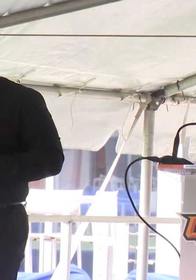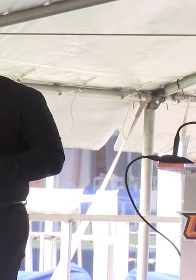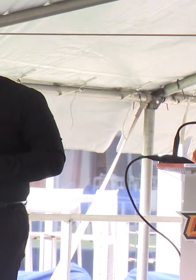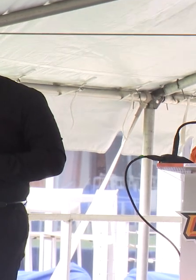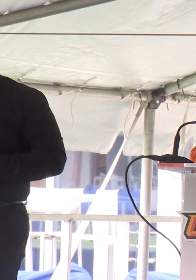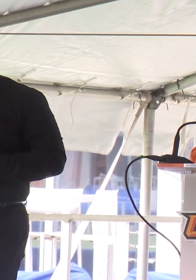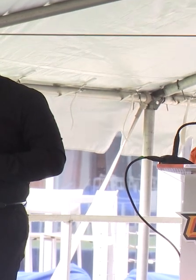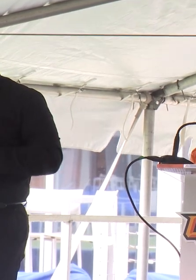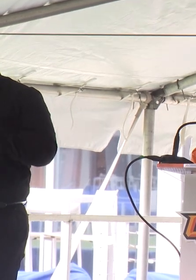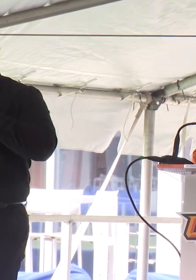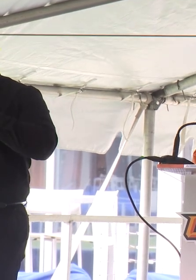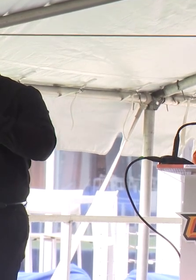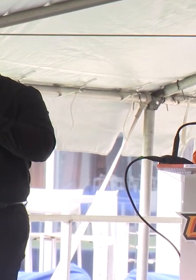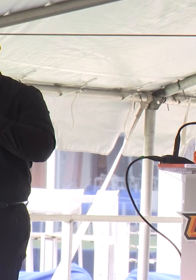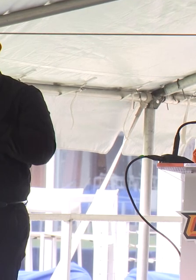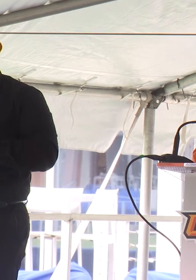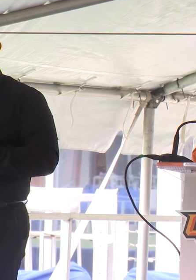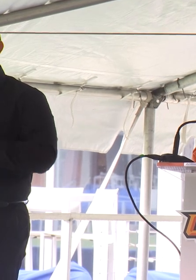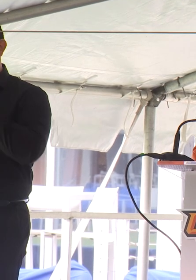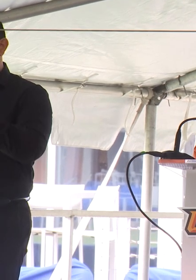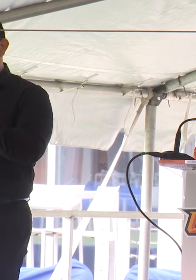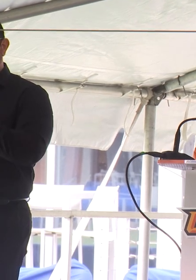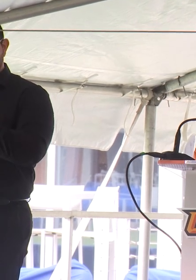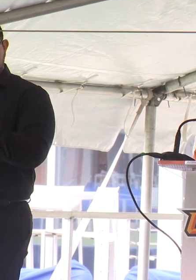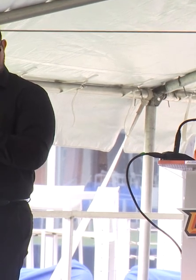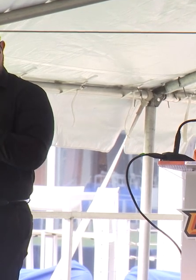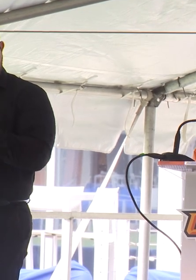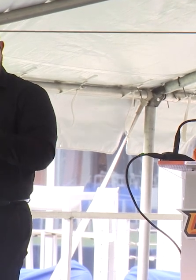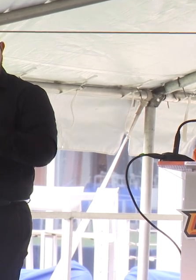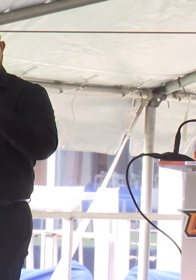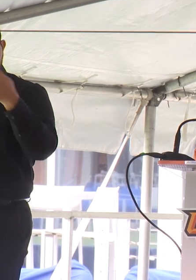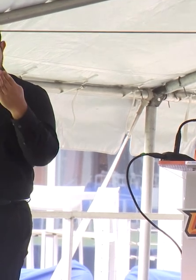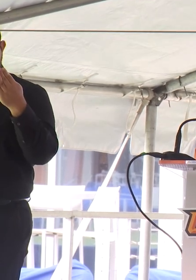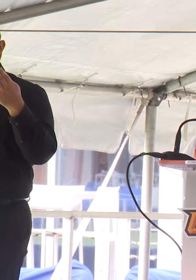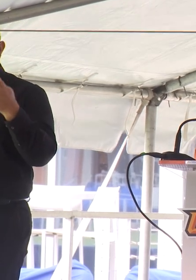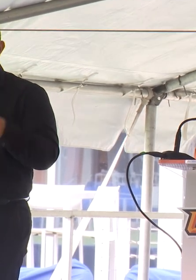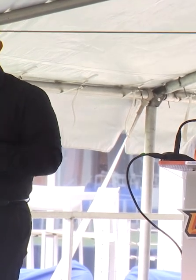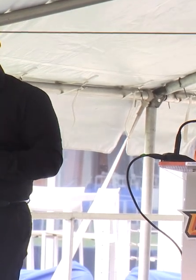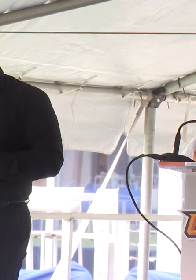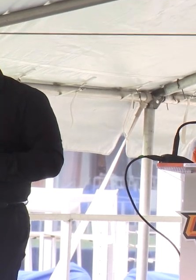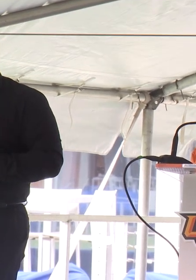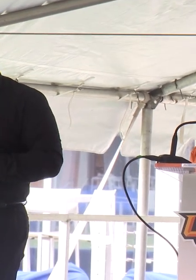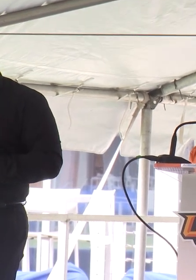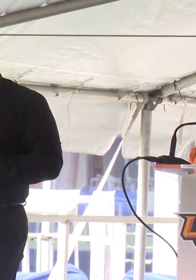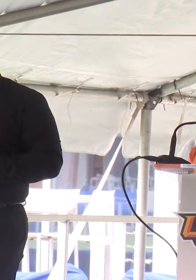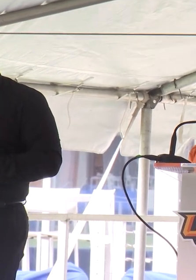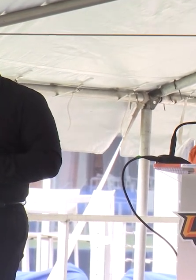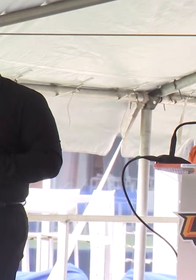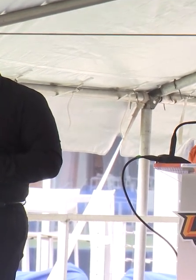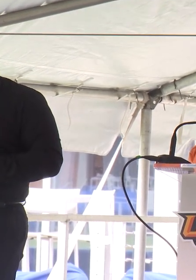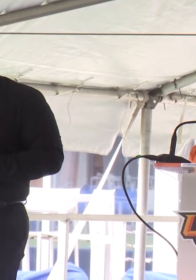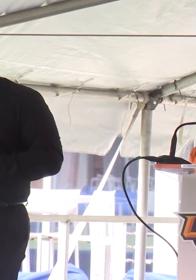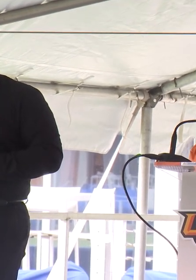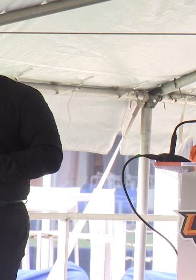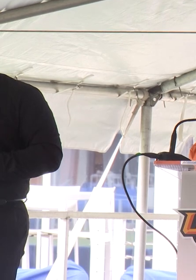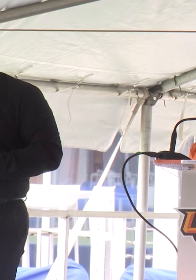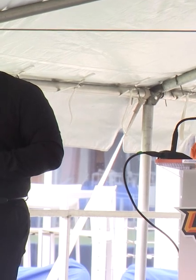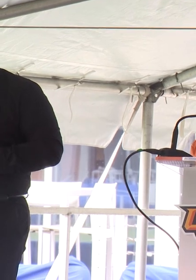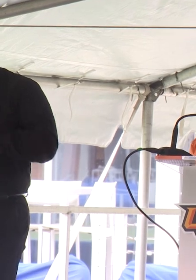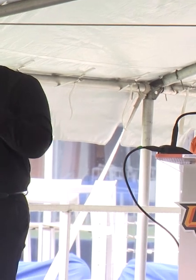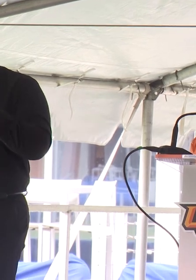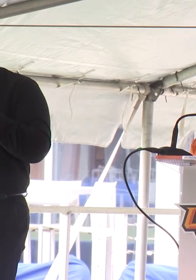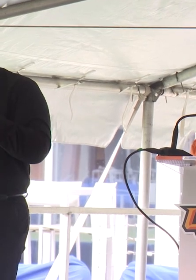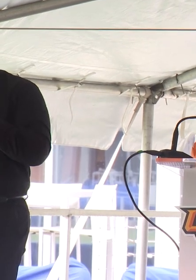UTRGV was formed 9 years ago, right? We opened our doors August 30th, 2015. Think about